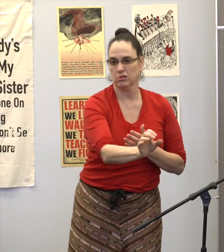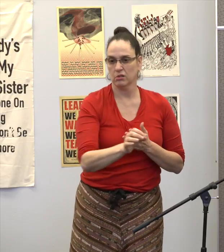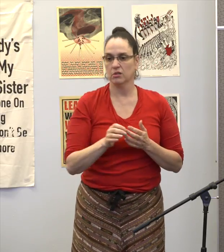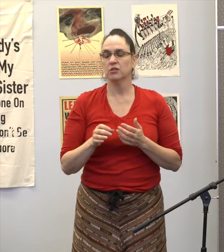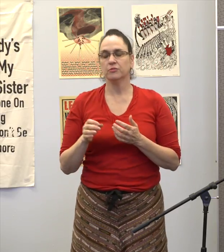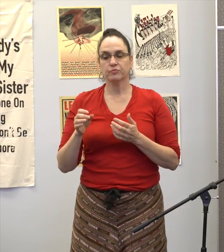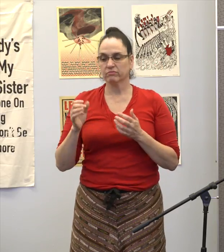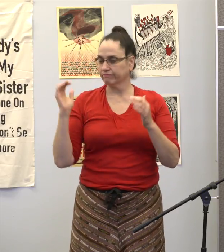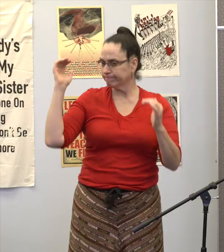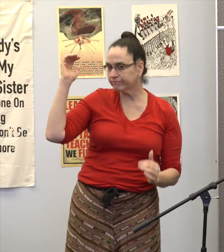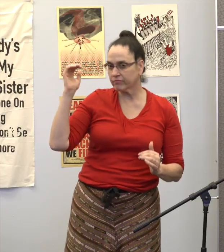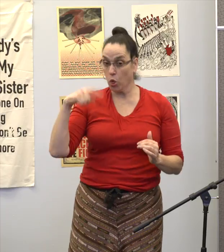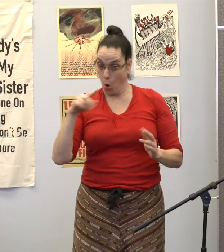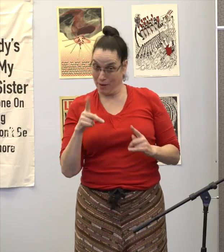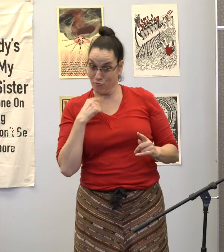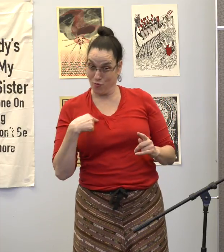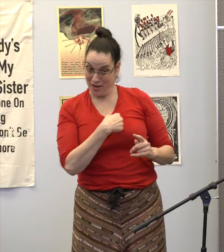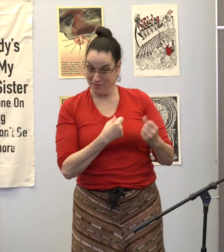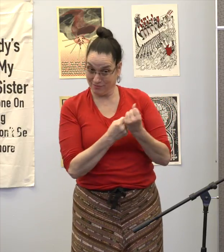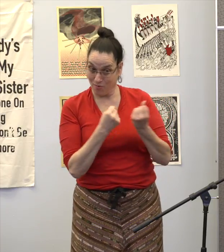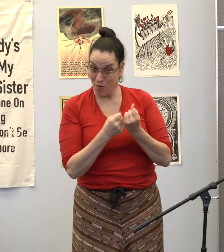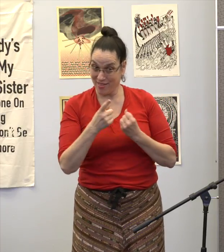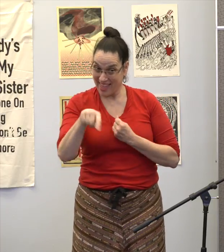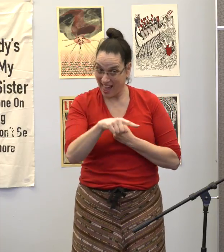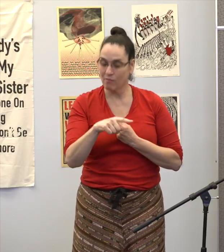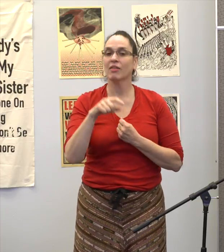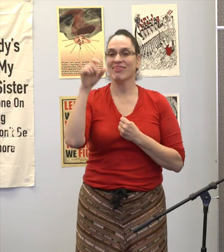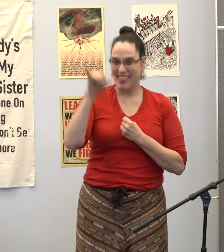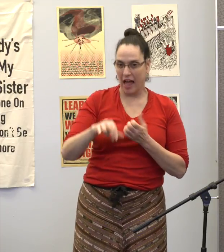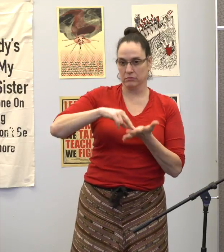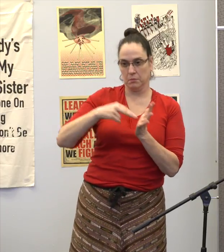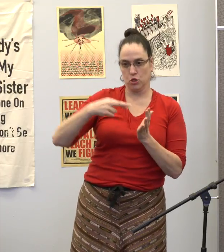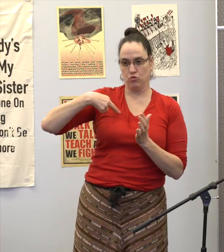to our religious values. So whenever we have a religion, religious